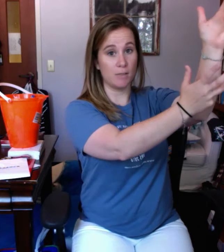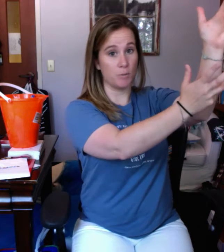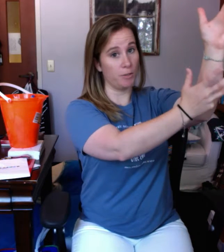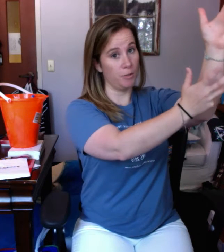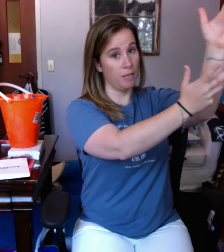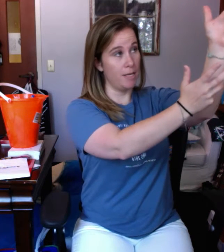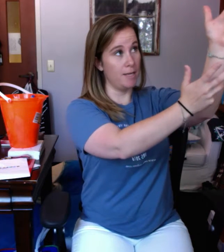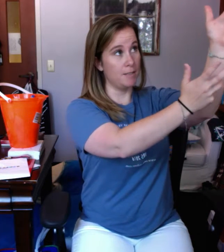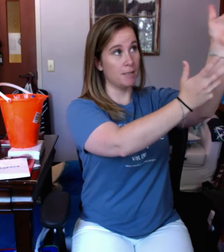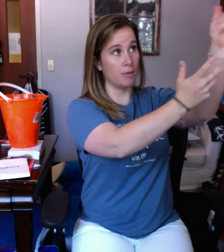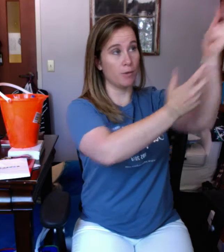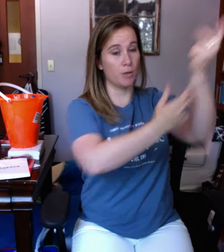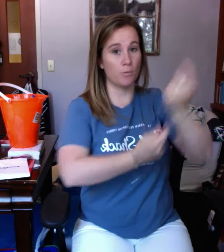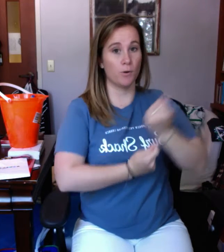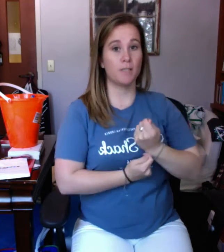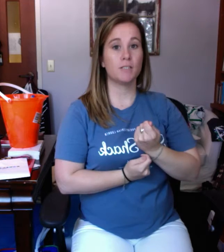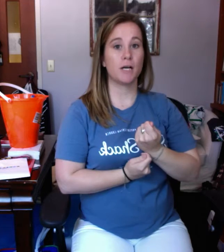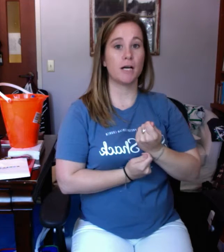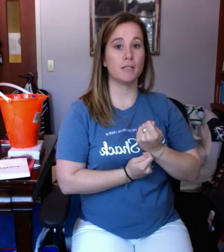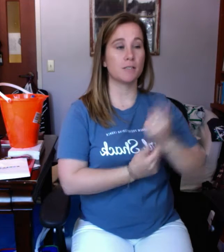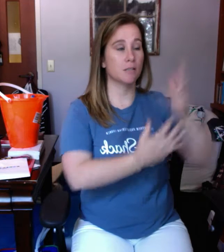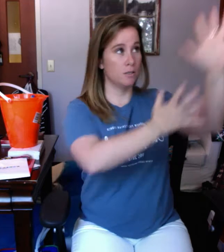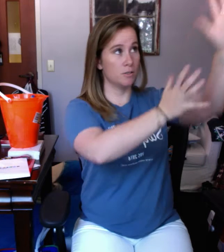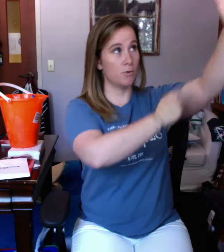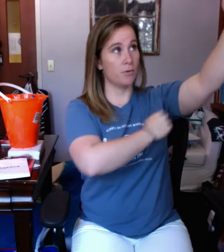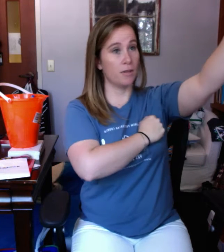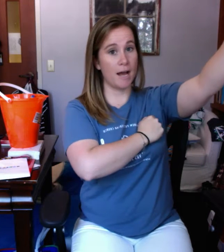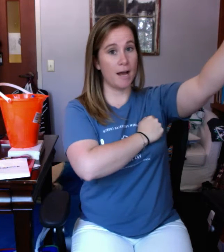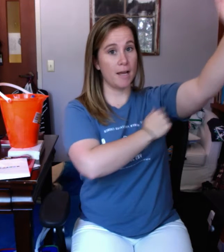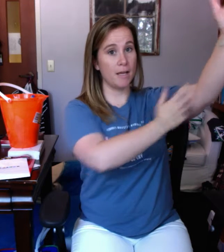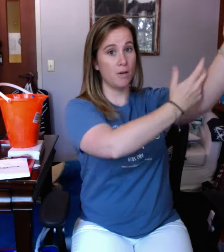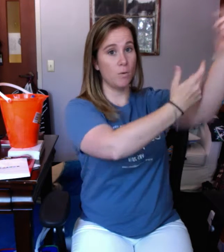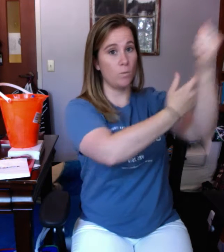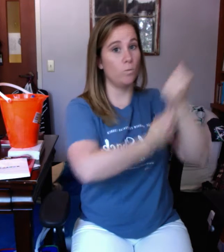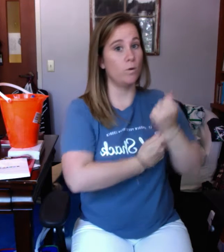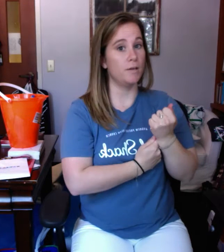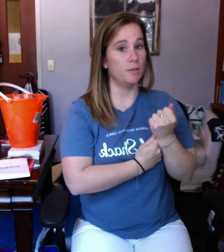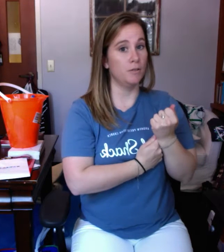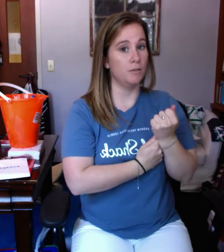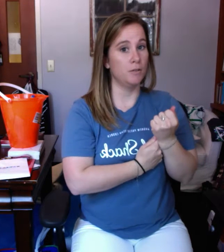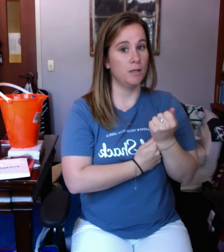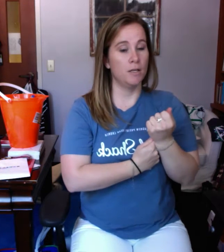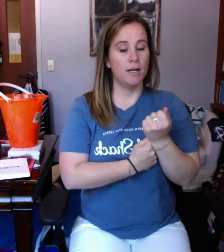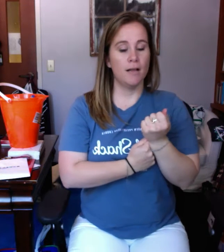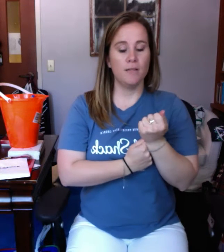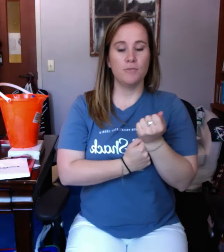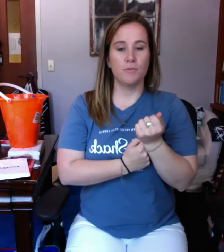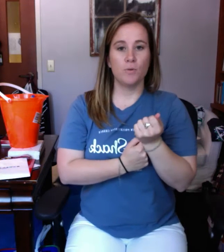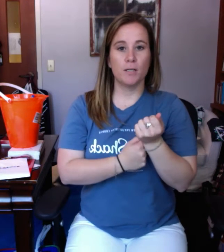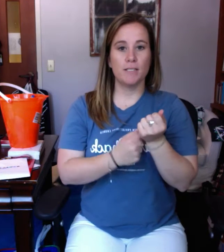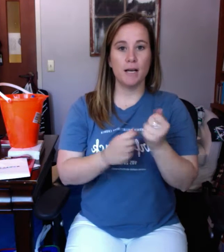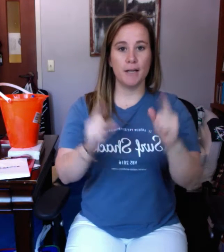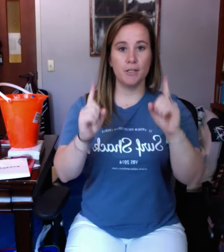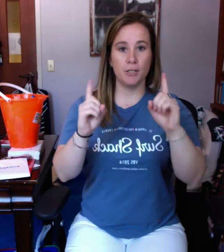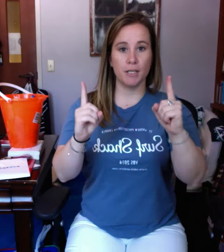will is and we're going to bring it to us. So thy will. And then for the word done, you're going to again